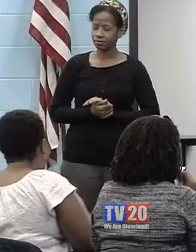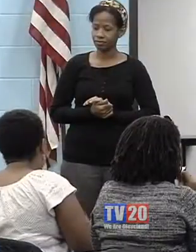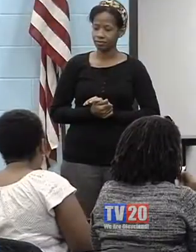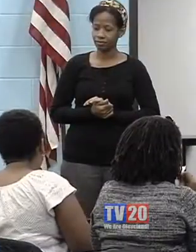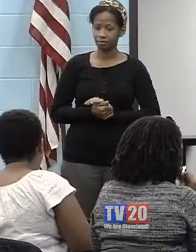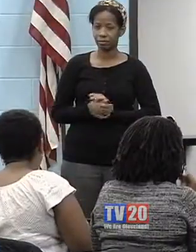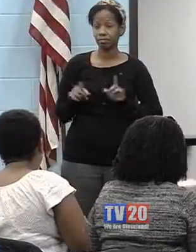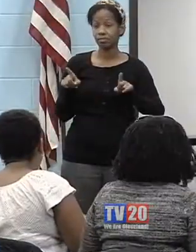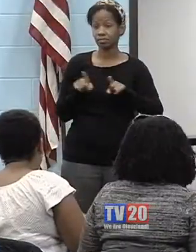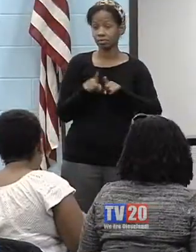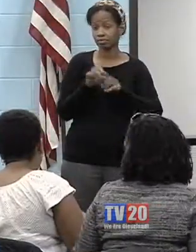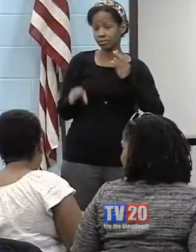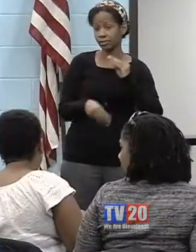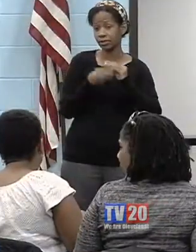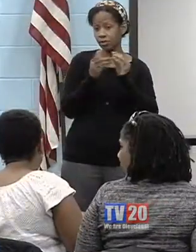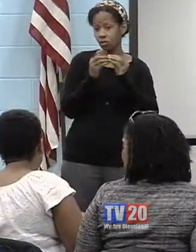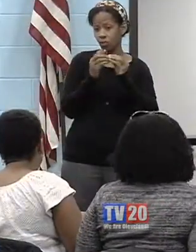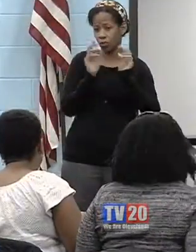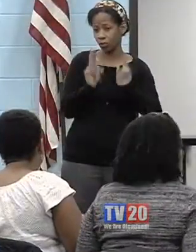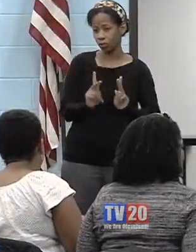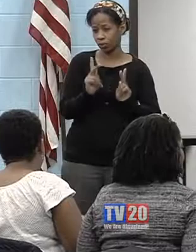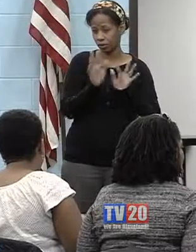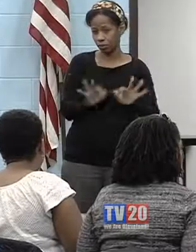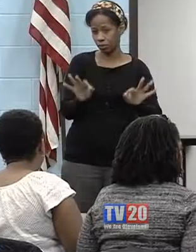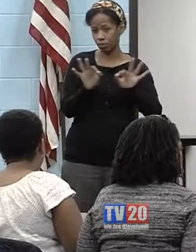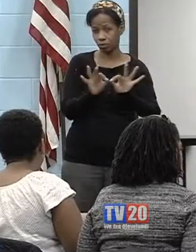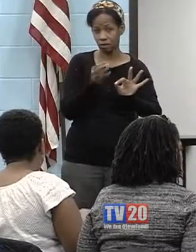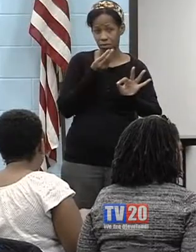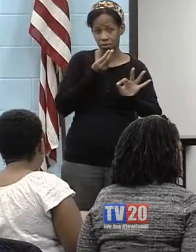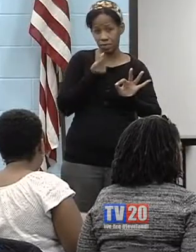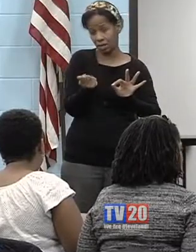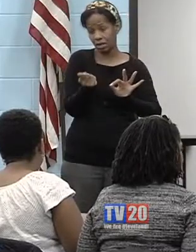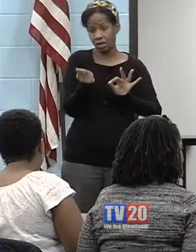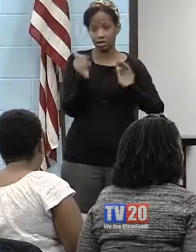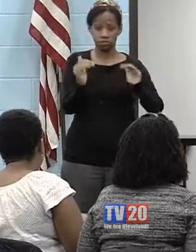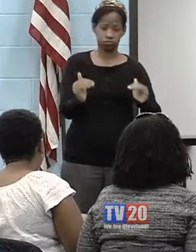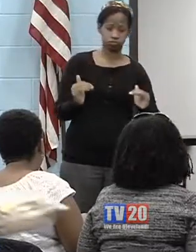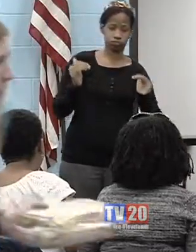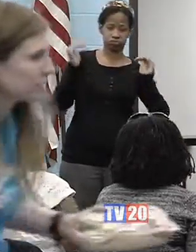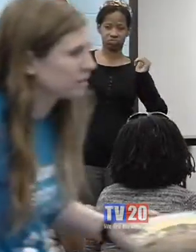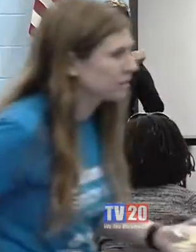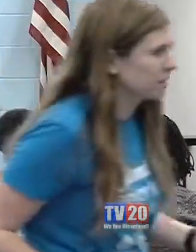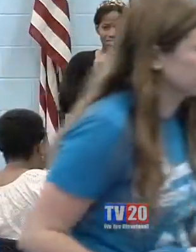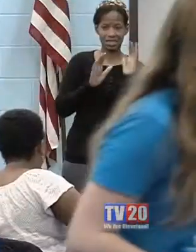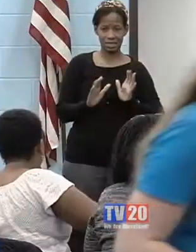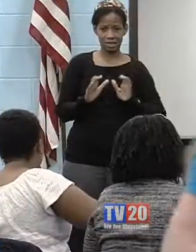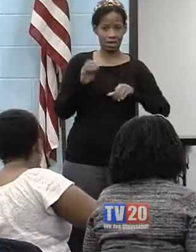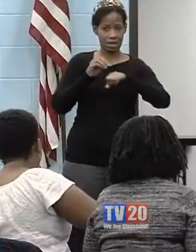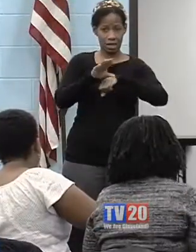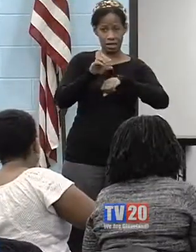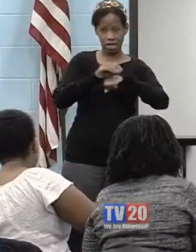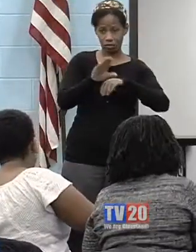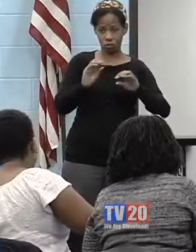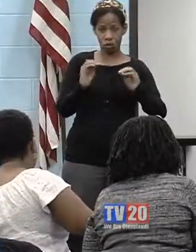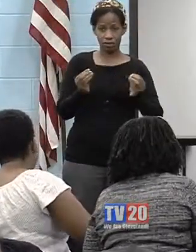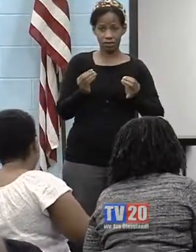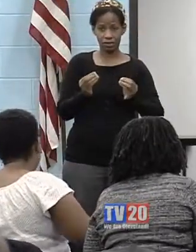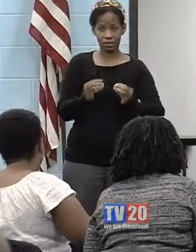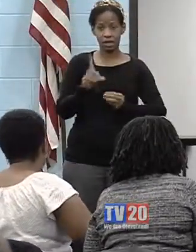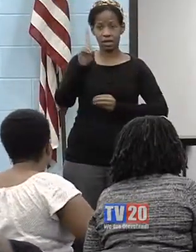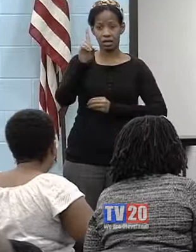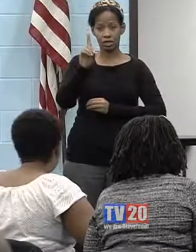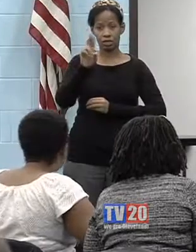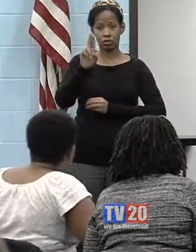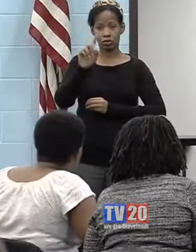Also, I want to acknowledge that there are several executive assistants from Councilmember's office. So Ms. Denton